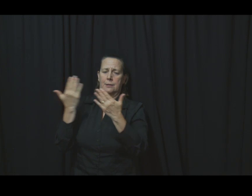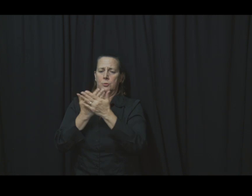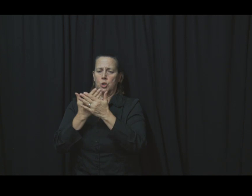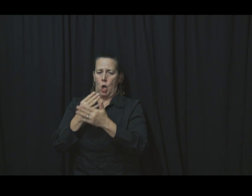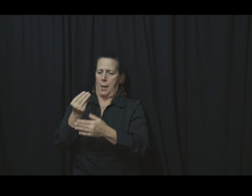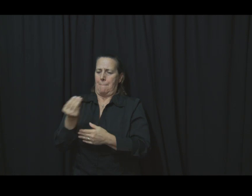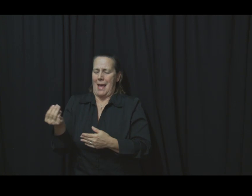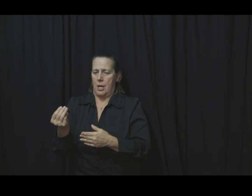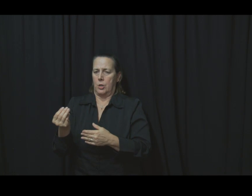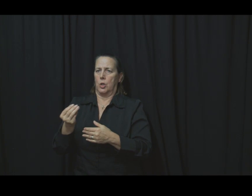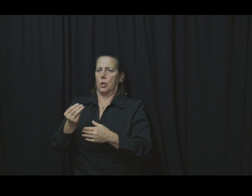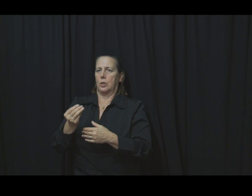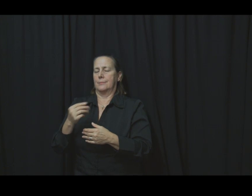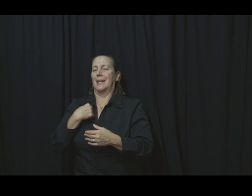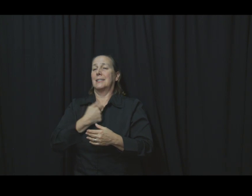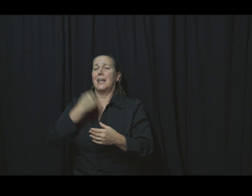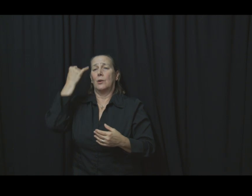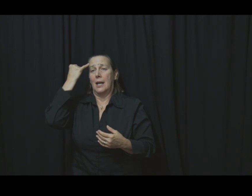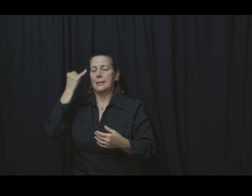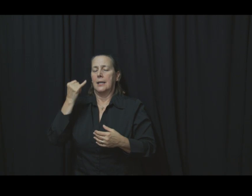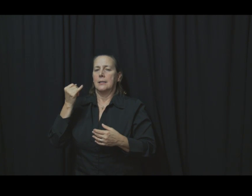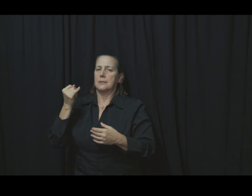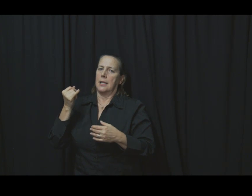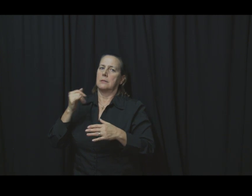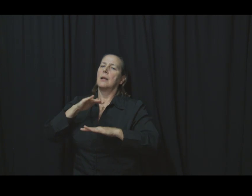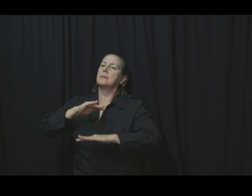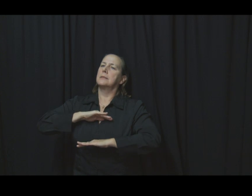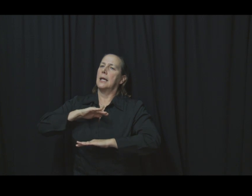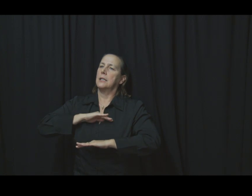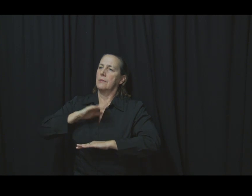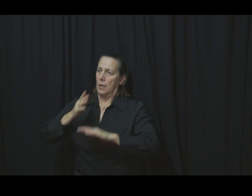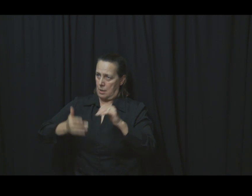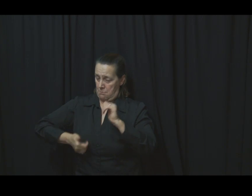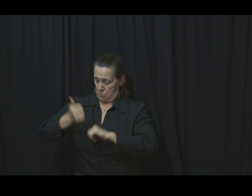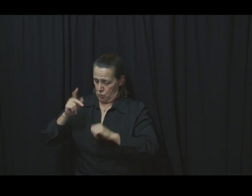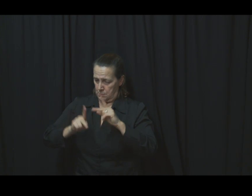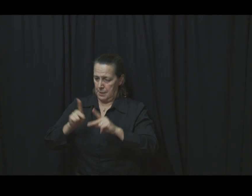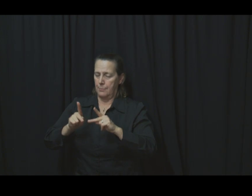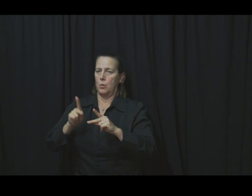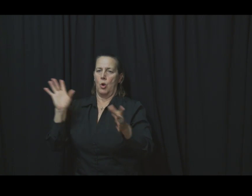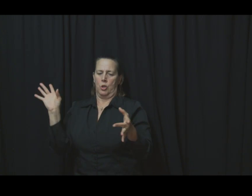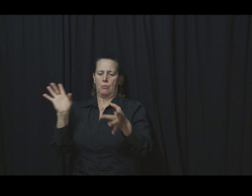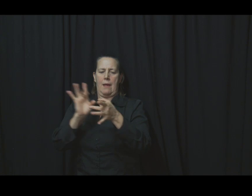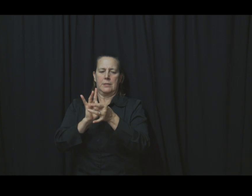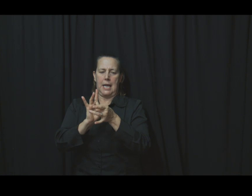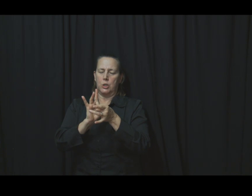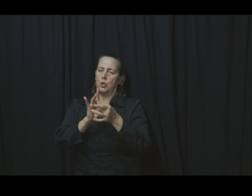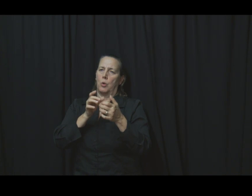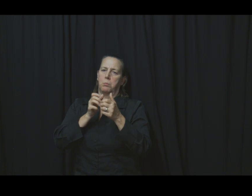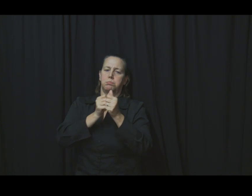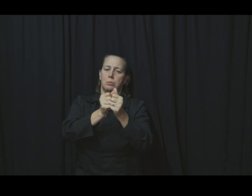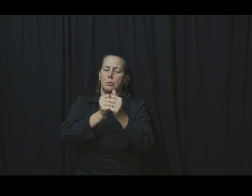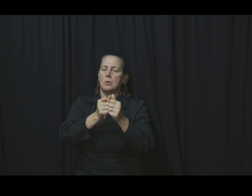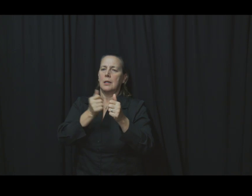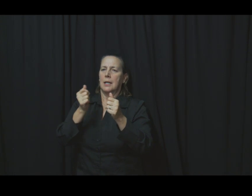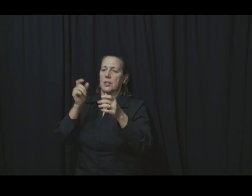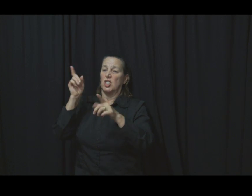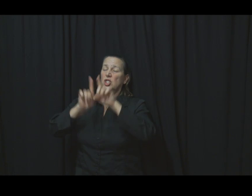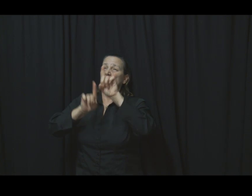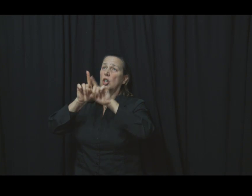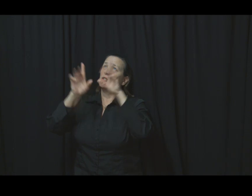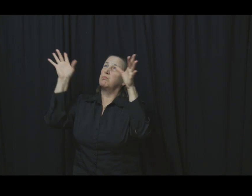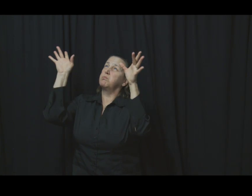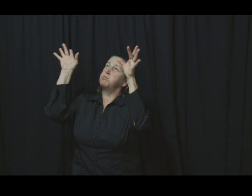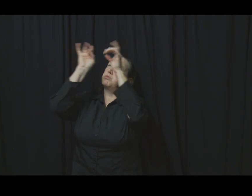ideas that seem to reckon well with what seems to be the gravitational attraction of clusters of stars, galaxies, and